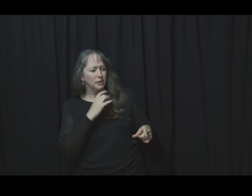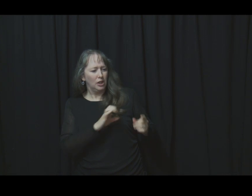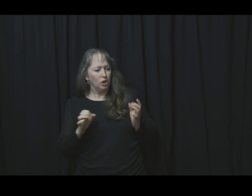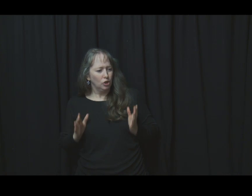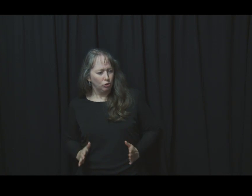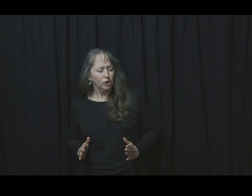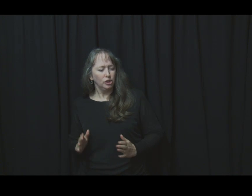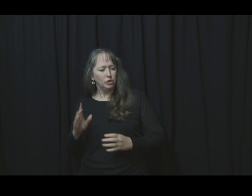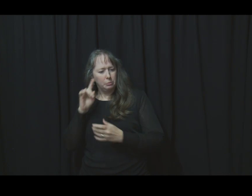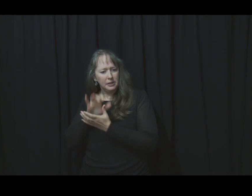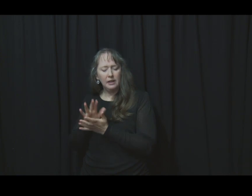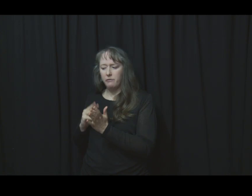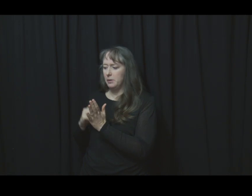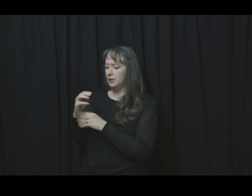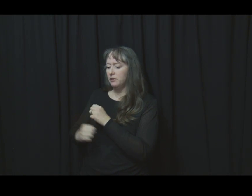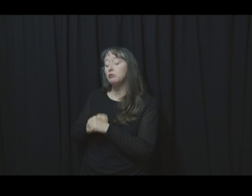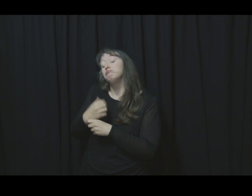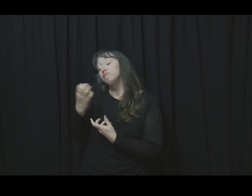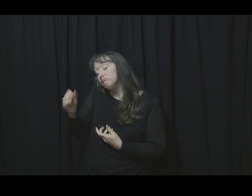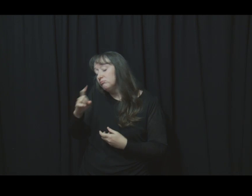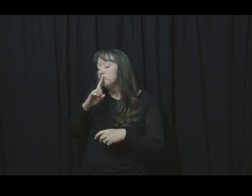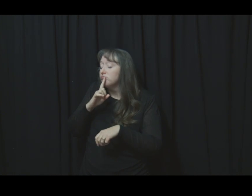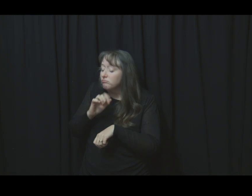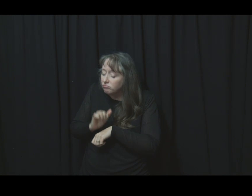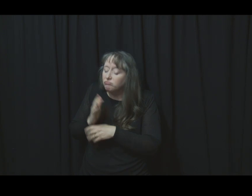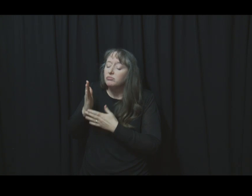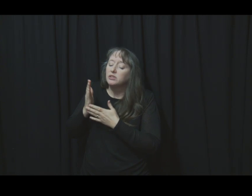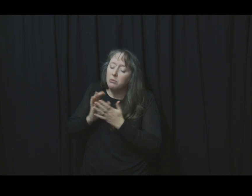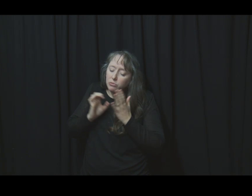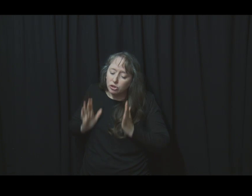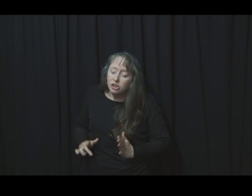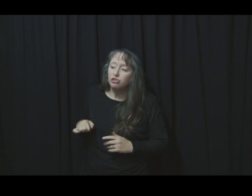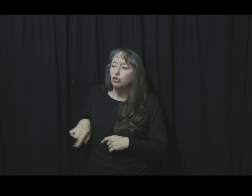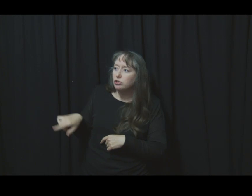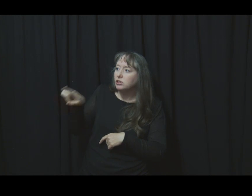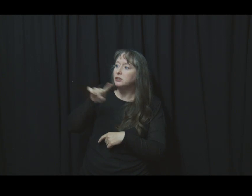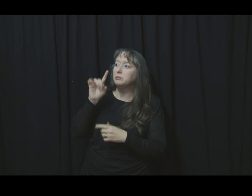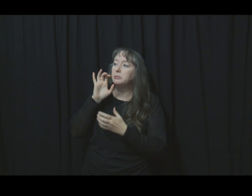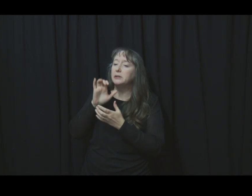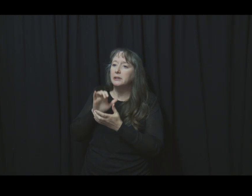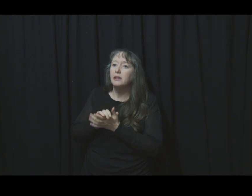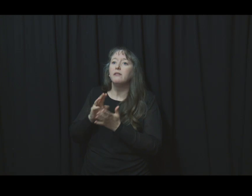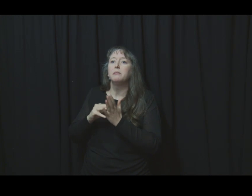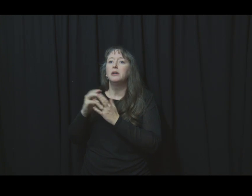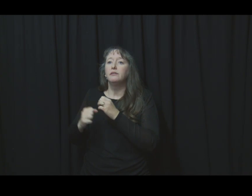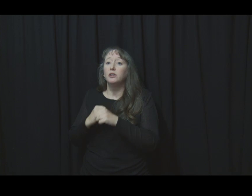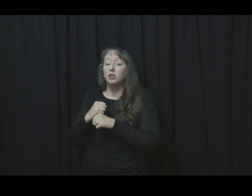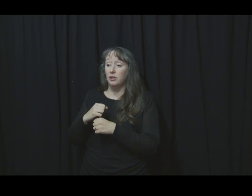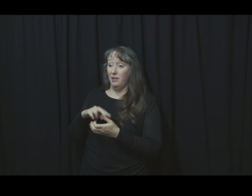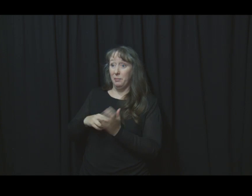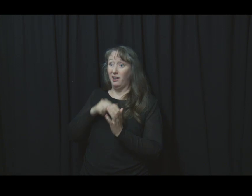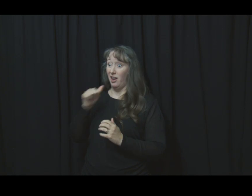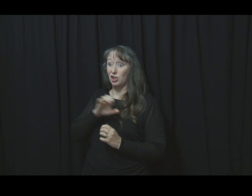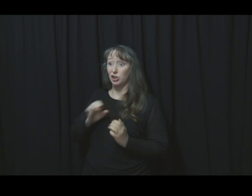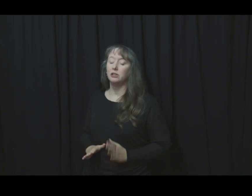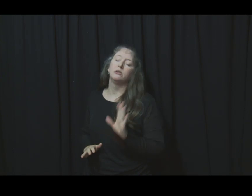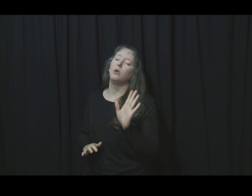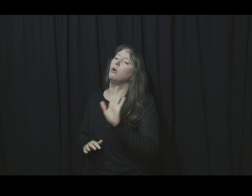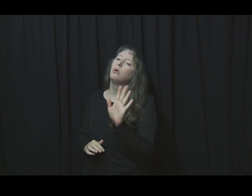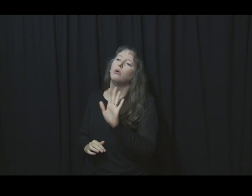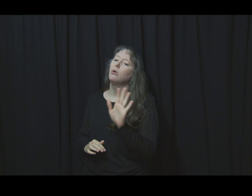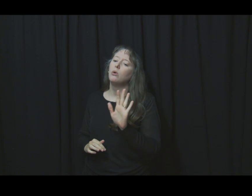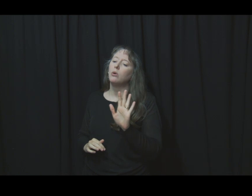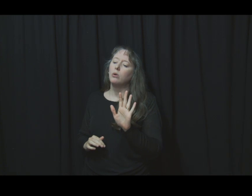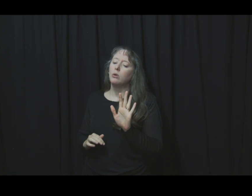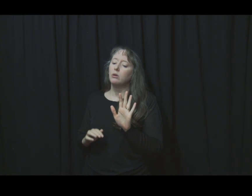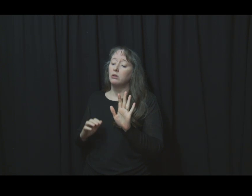there's a lot of Christians out there that believe in millions of years, but I'd say they have a problem. I'm not saying they're not Christians, but because salvation is conditioned upon